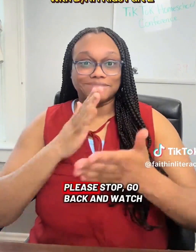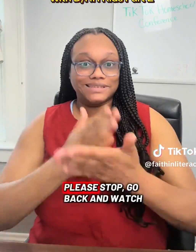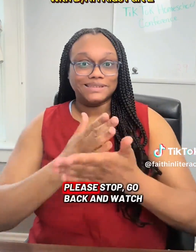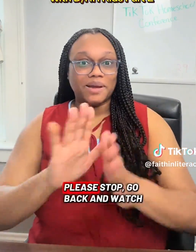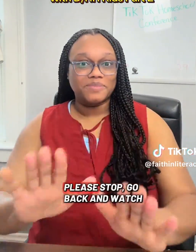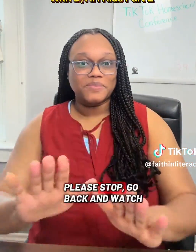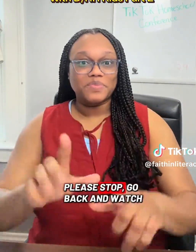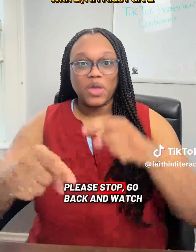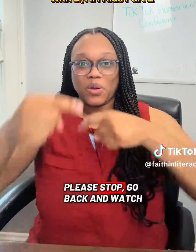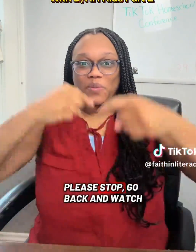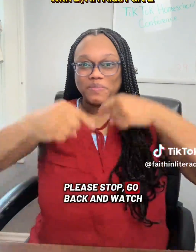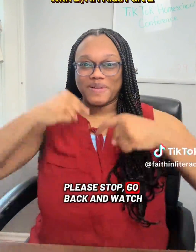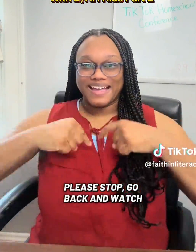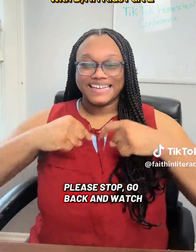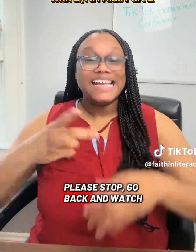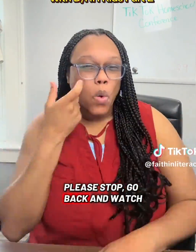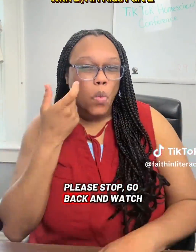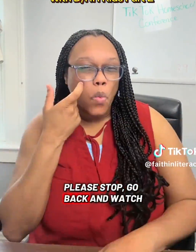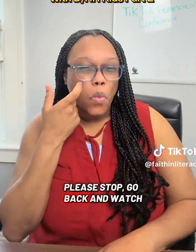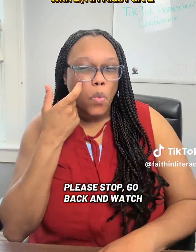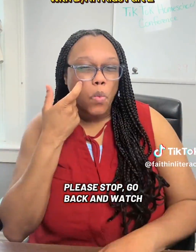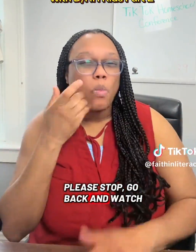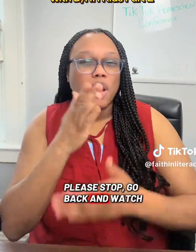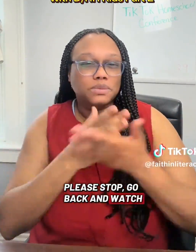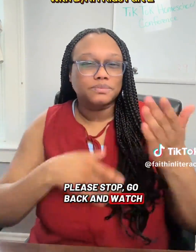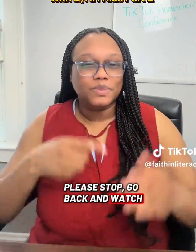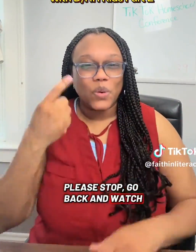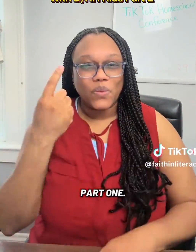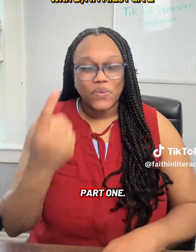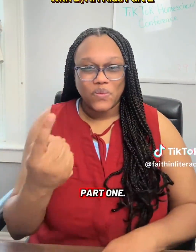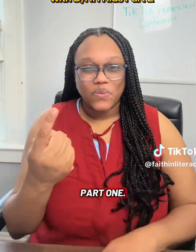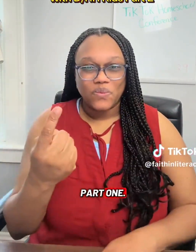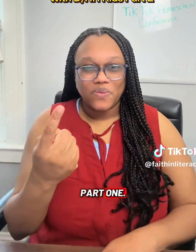please stop, go back, and watch part 1.